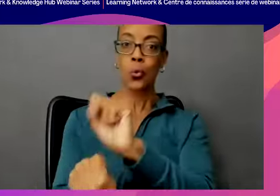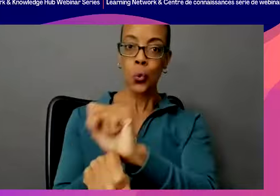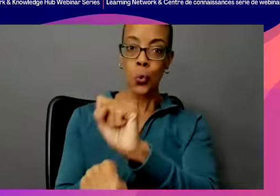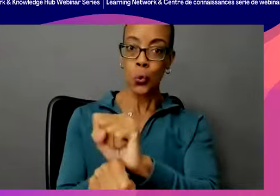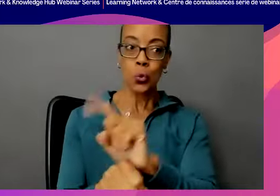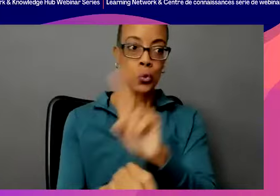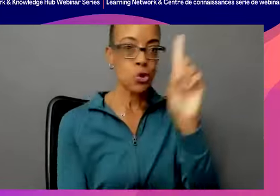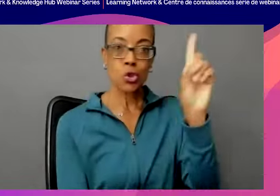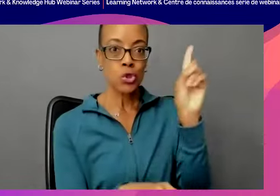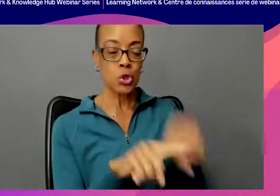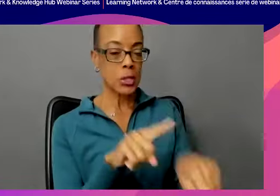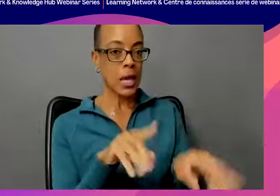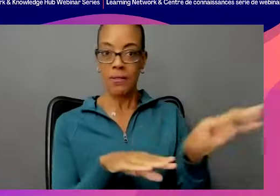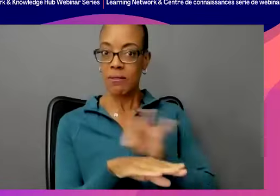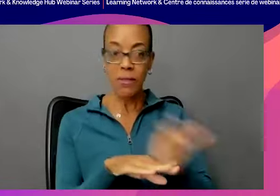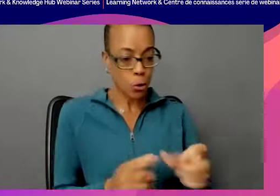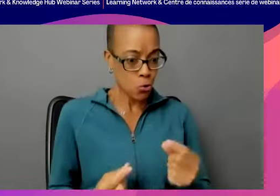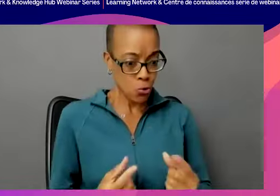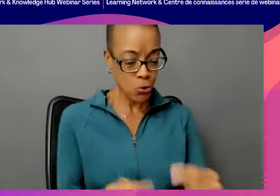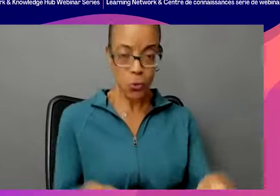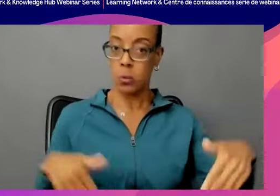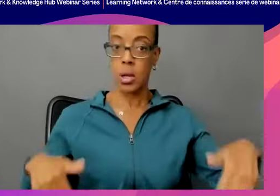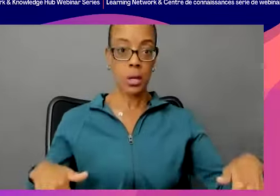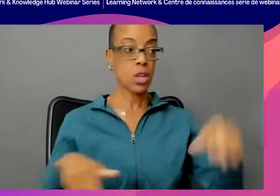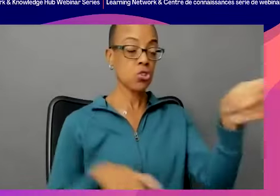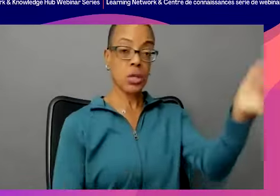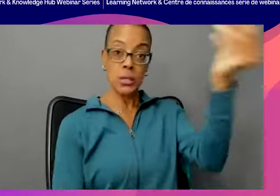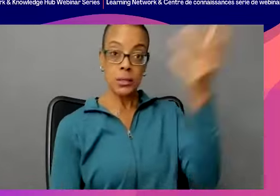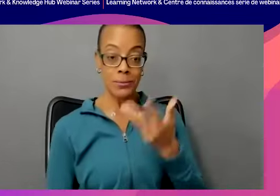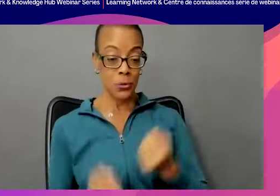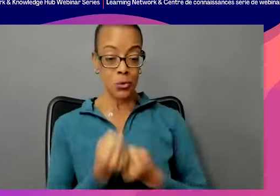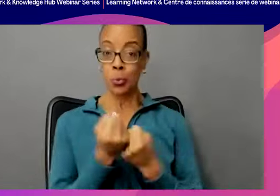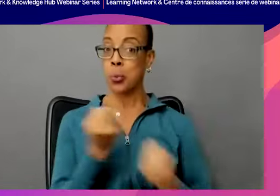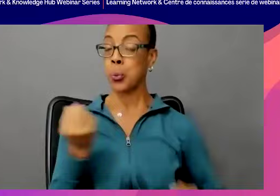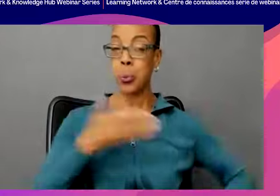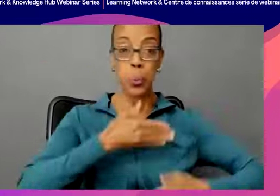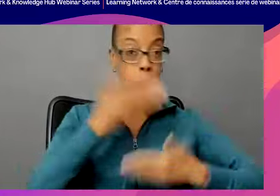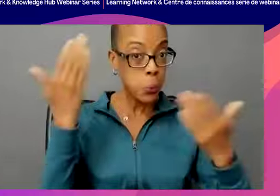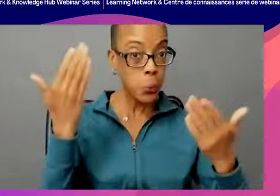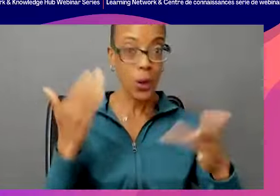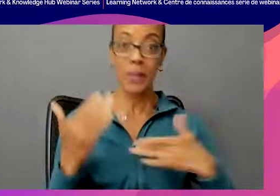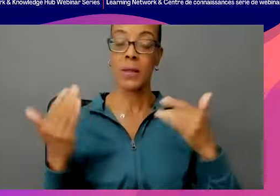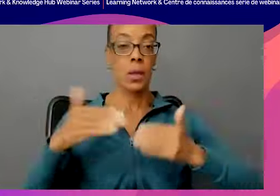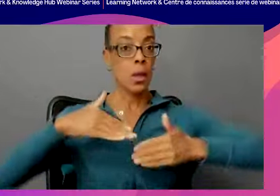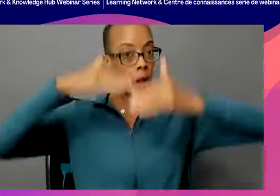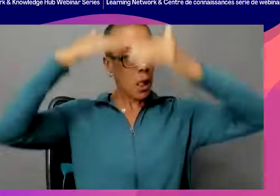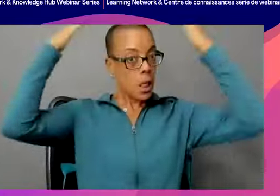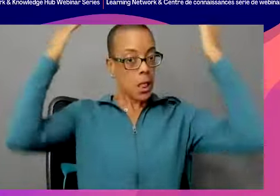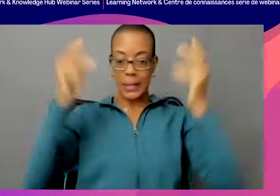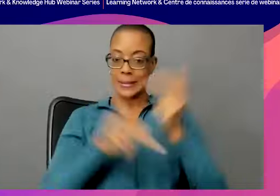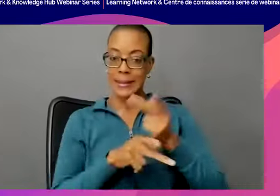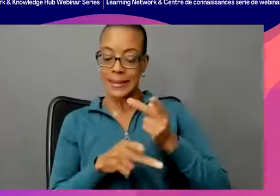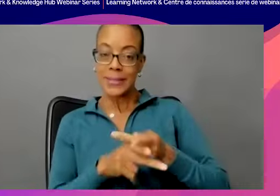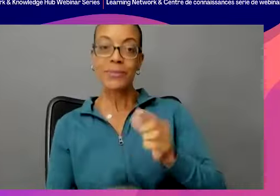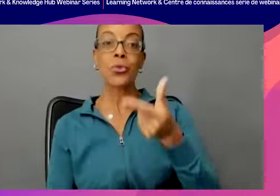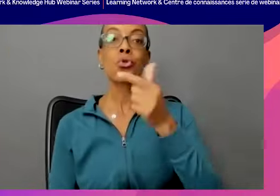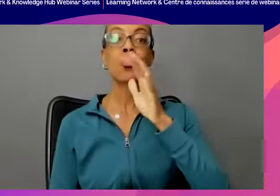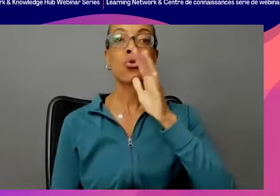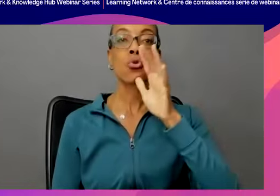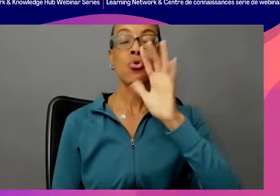able to function on her daily tasks. She tells you that she has no supports and that she gets overwhelmed having to take care of her granddaughter, who is a